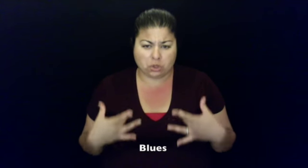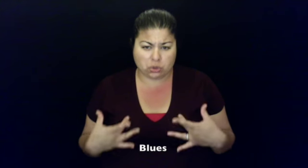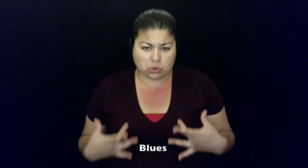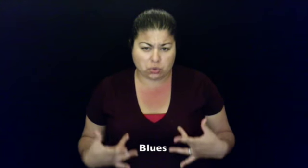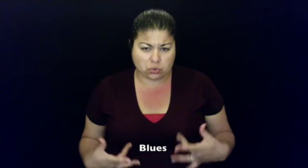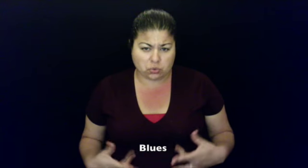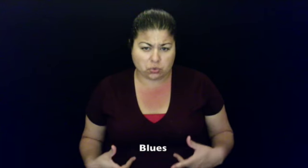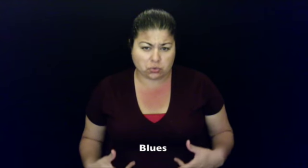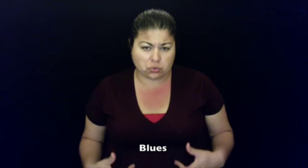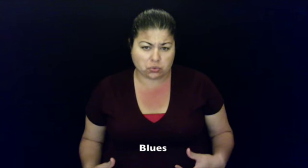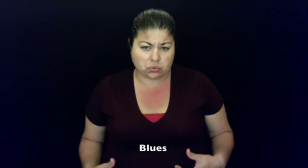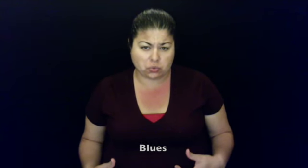Blues.